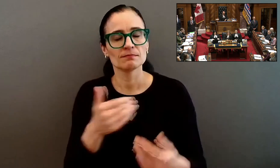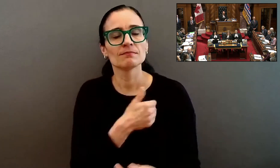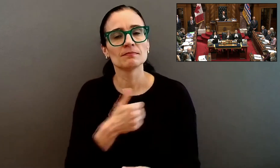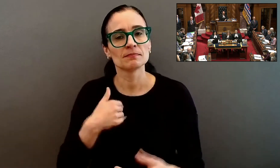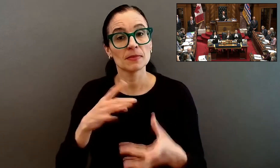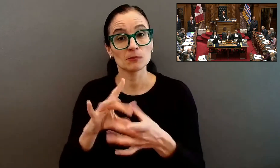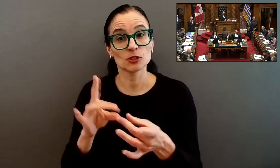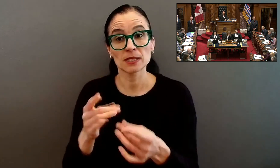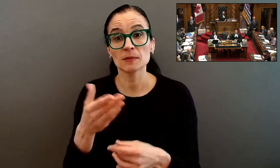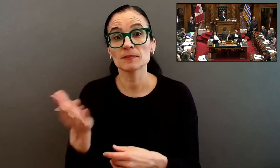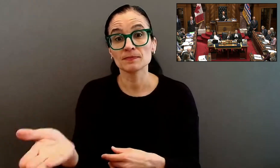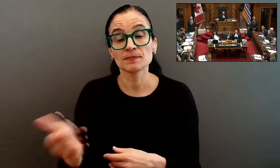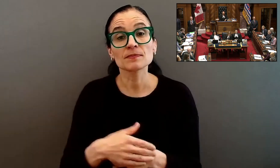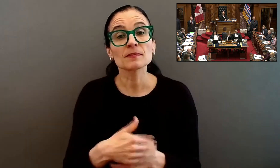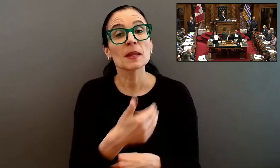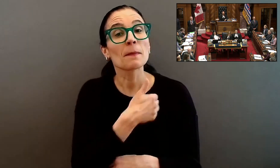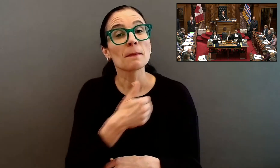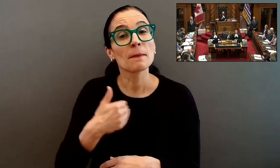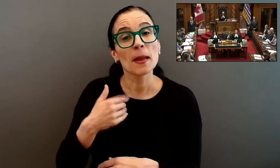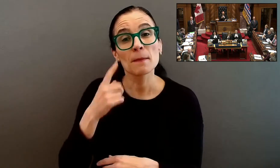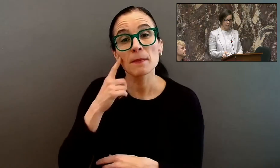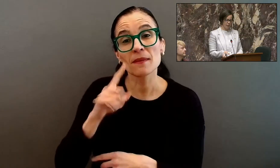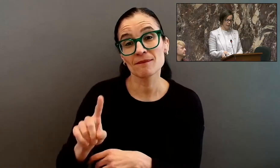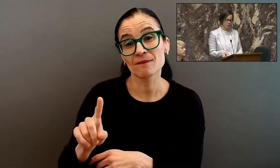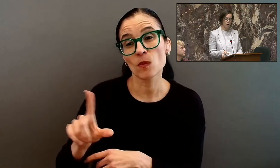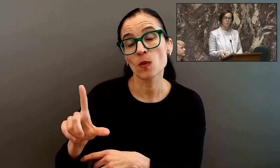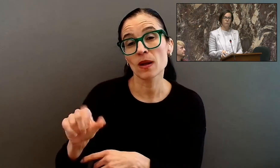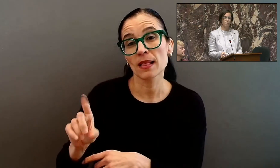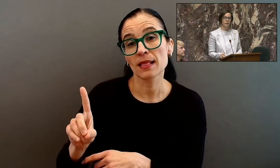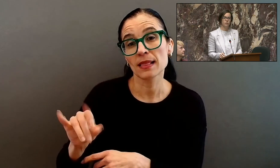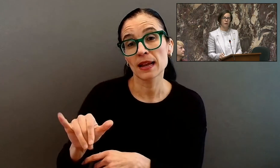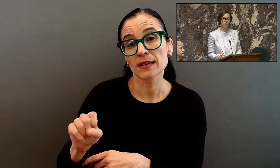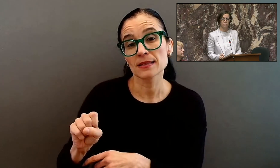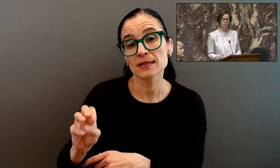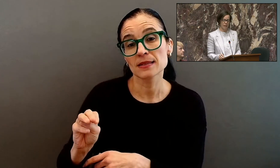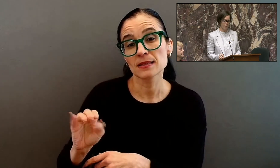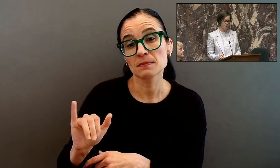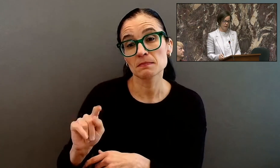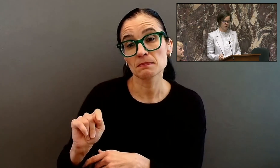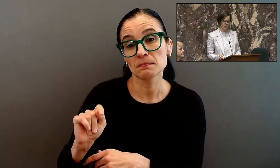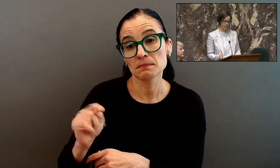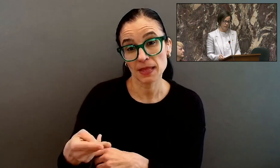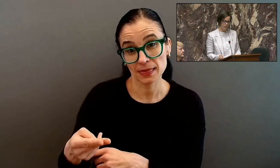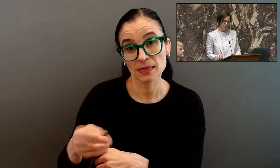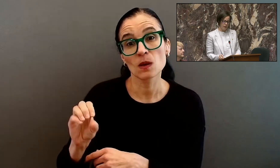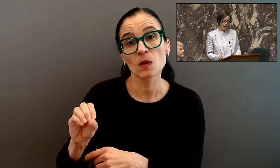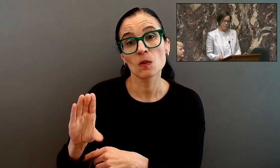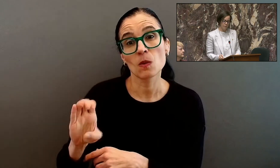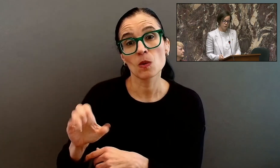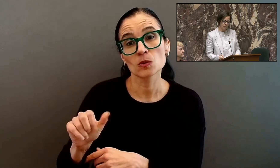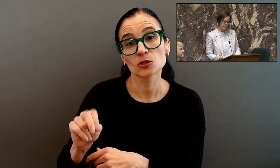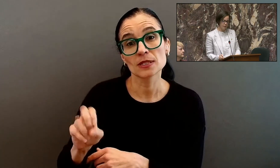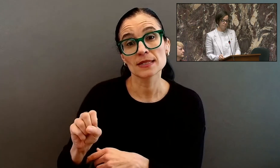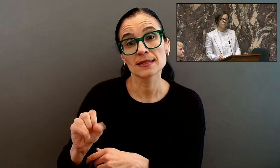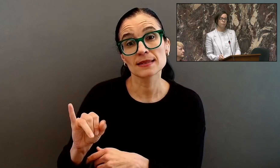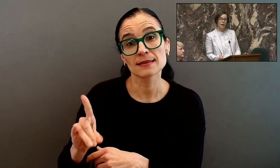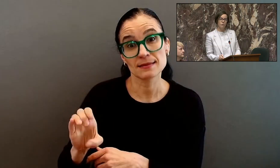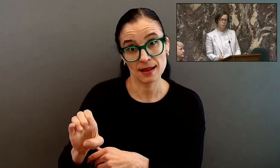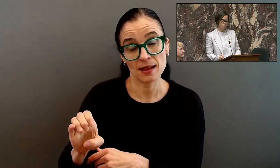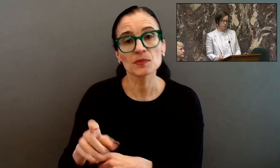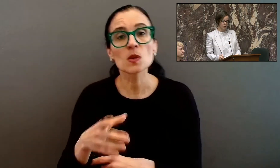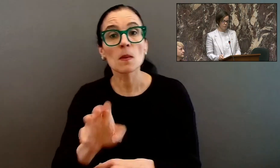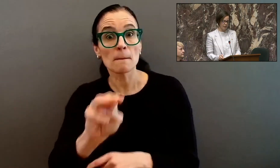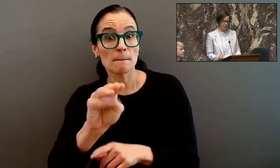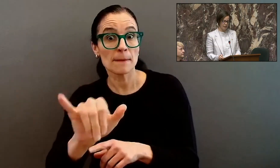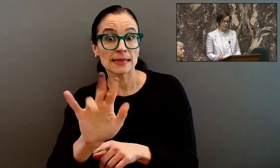Speaker. Saturday, May 17th is the International Day Against Homophobia, Transphobia and Biphobia. And we will join people around